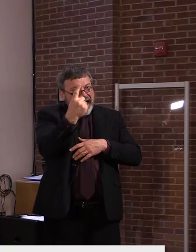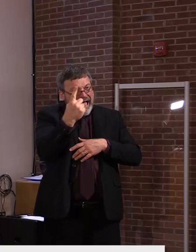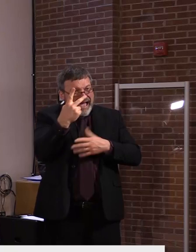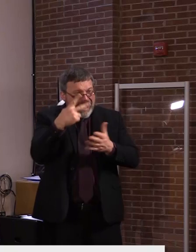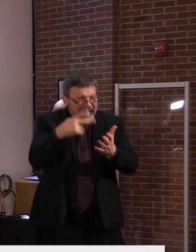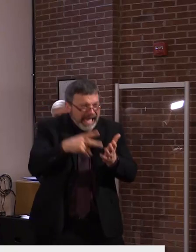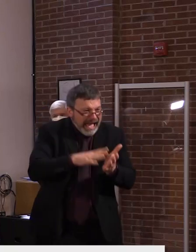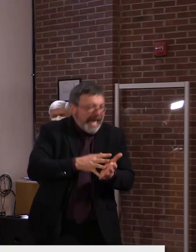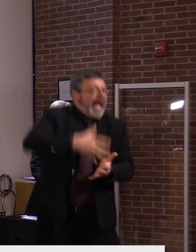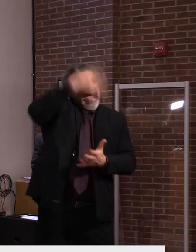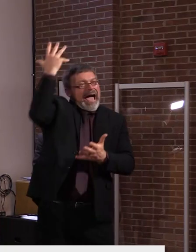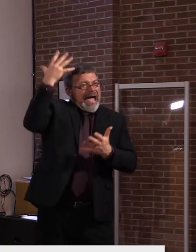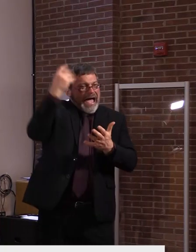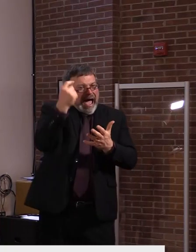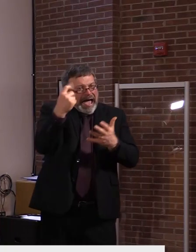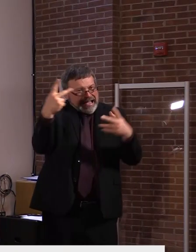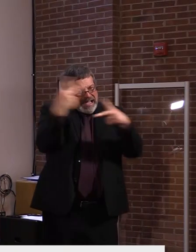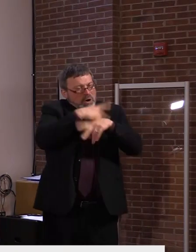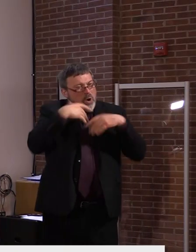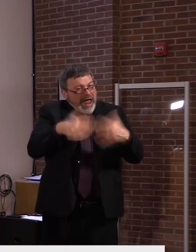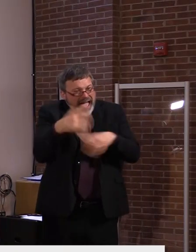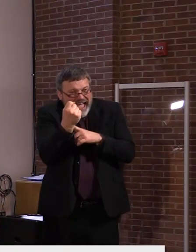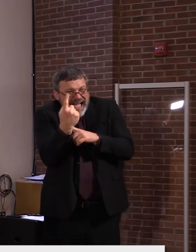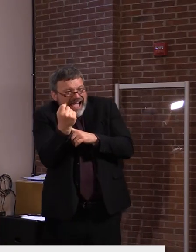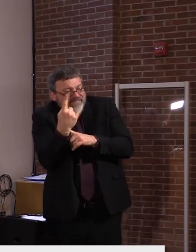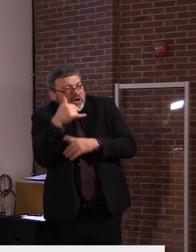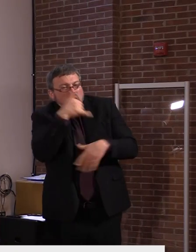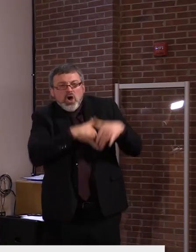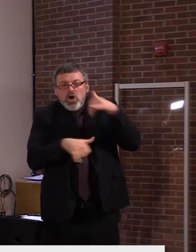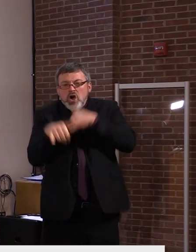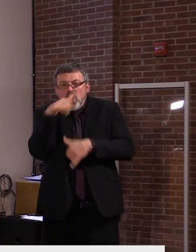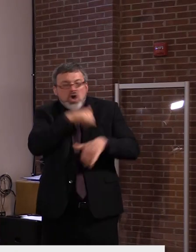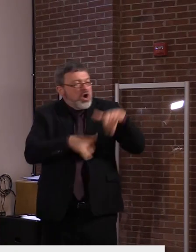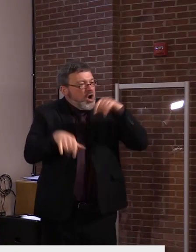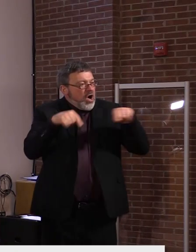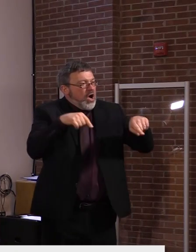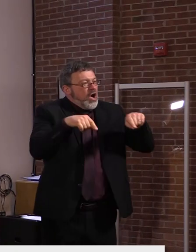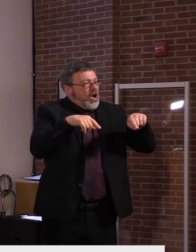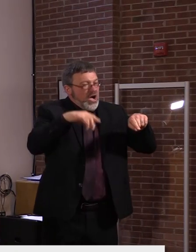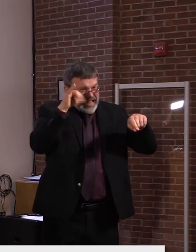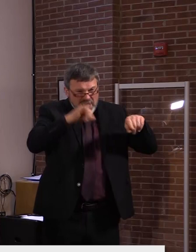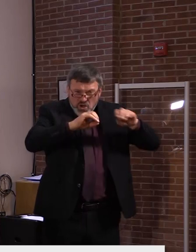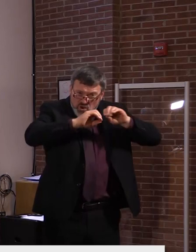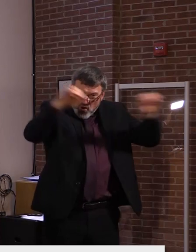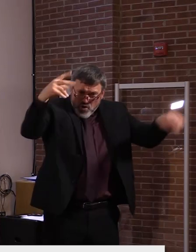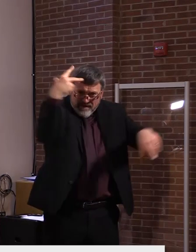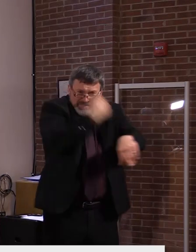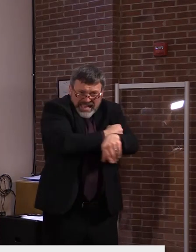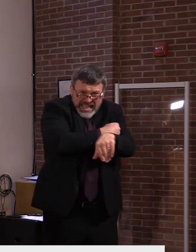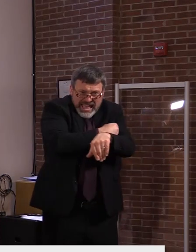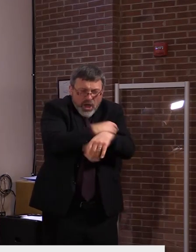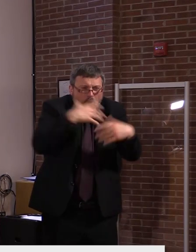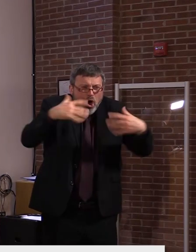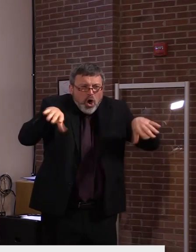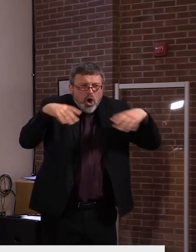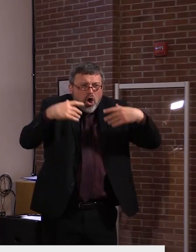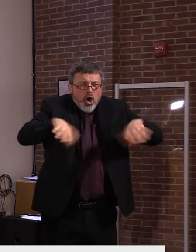unvaccinated, it's 10 or 11 times more likely you'll end up either in the hospital or infected.